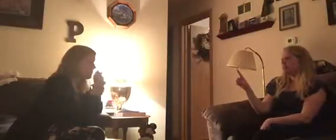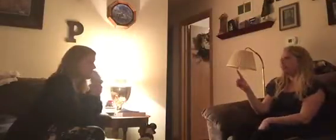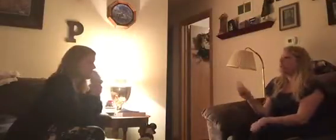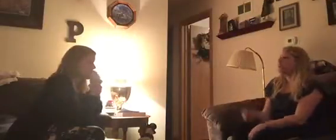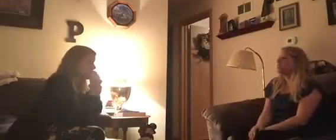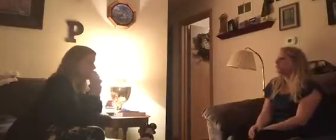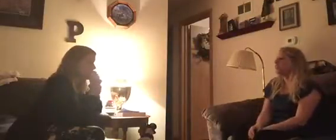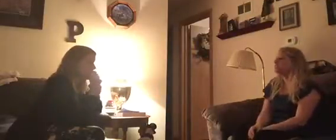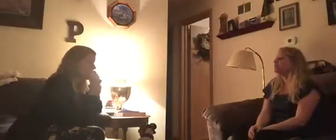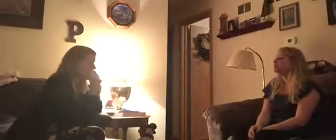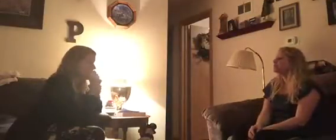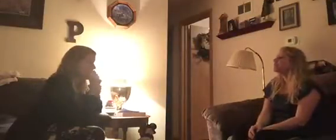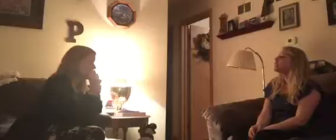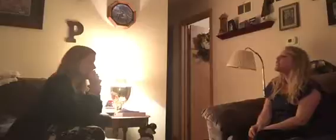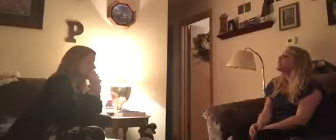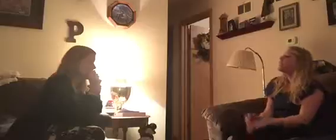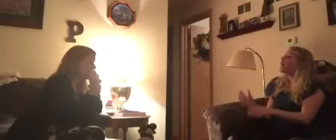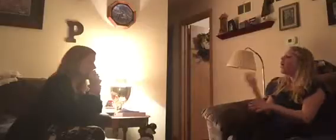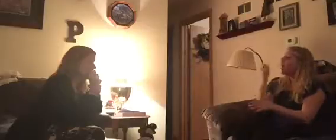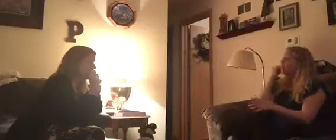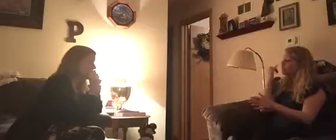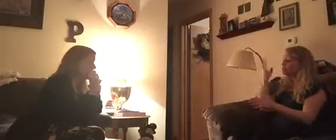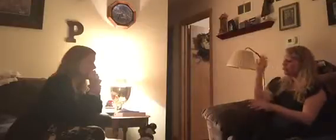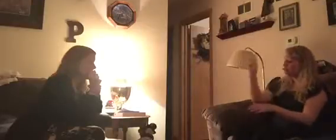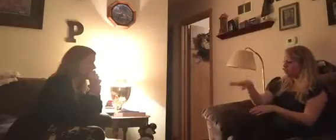the hood, to match the fenders and the doors and the bumper,